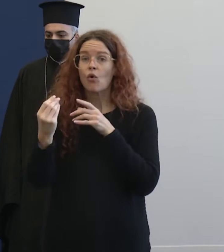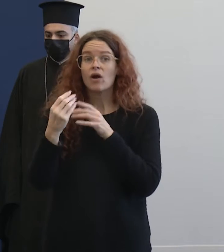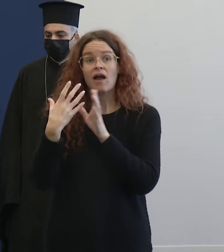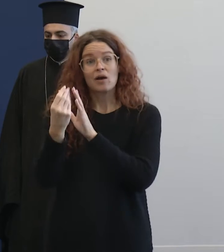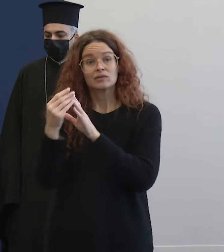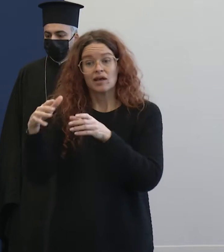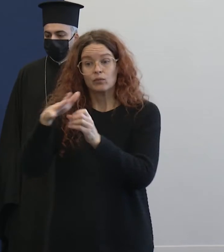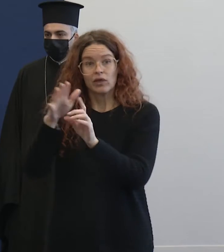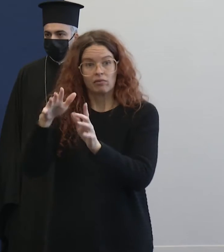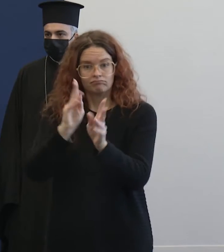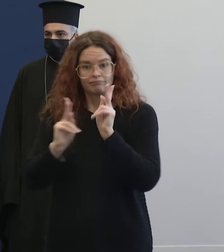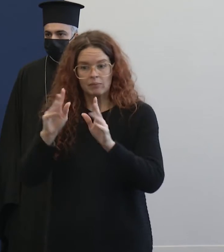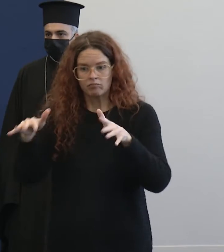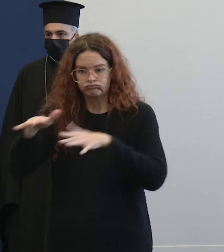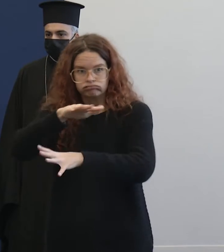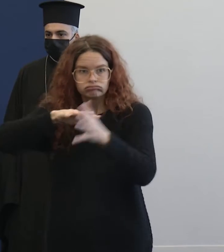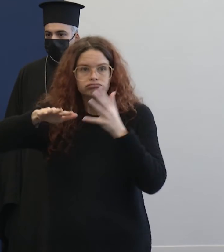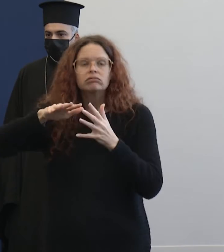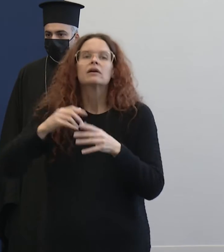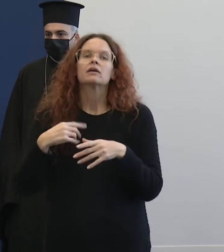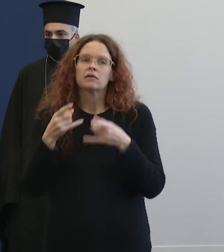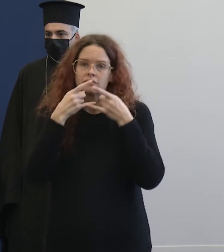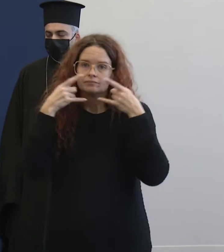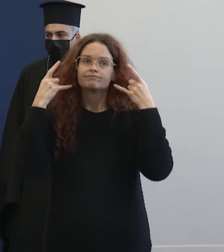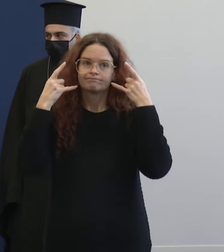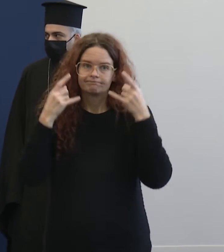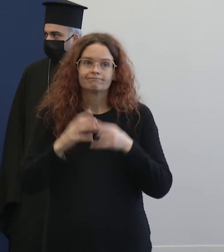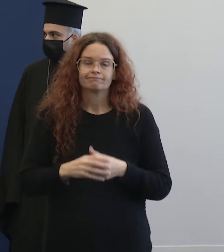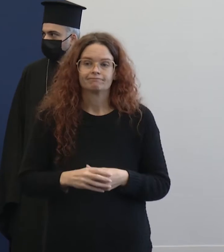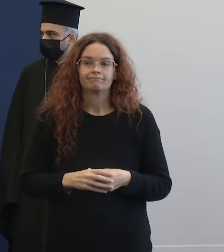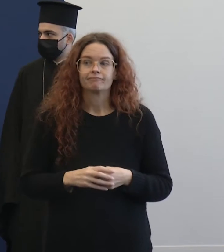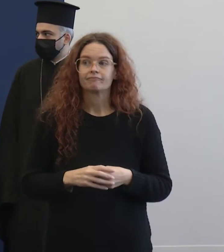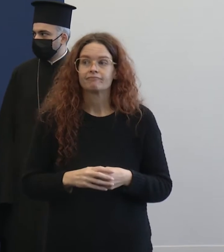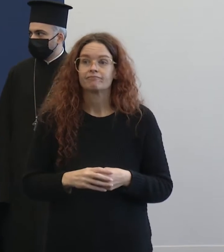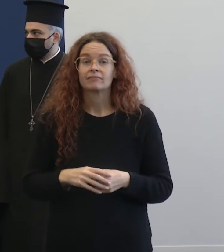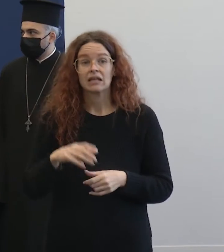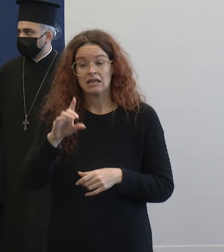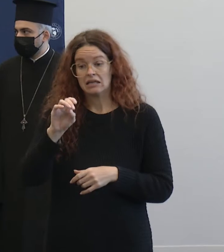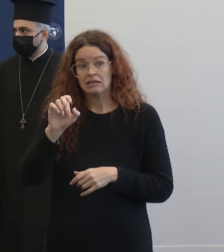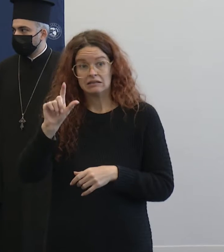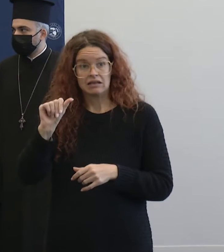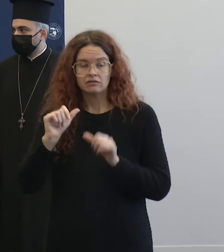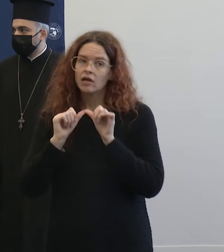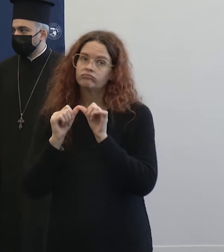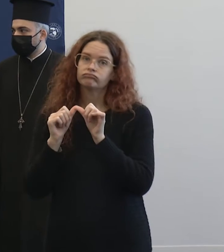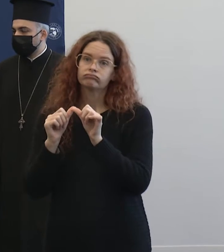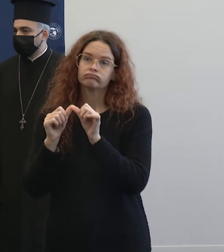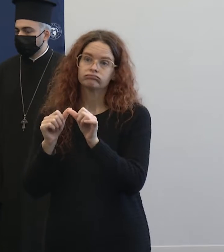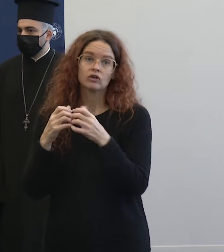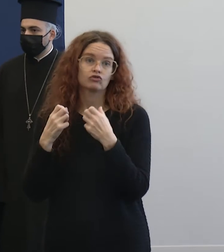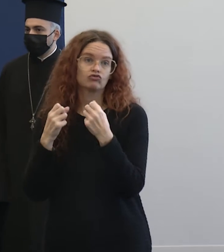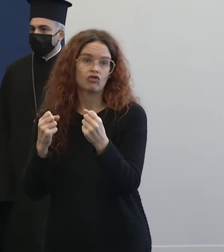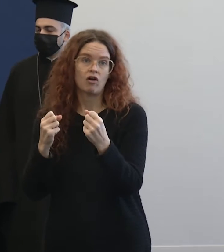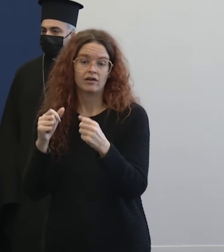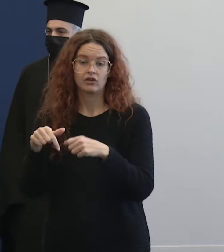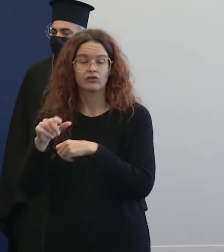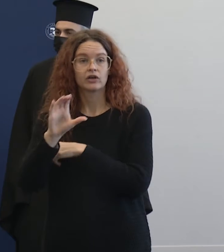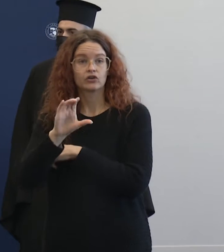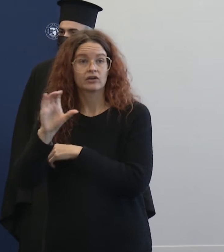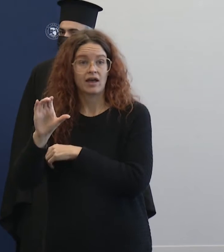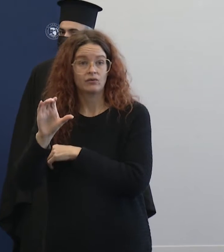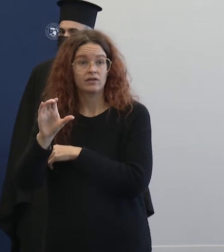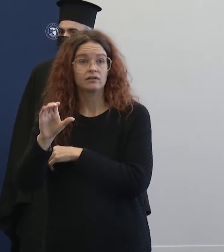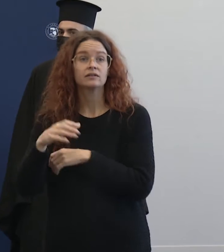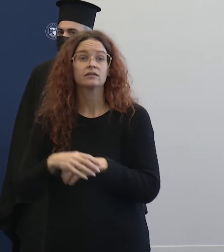areas with physical distancing when possible. And right now, Delta remains the dominant variant here in Cook County and across